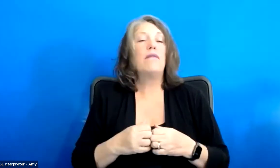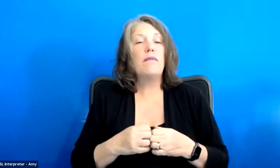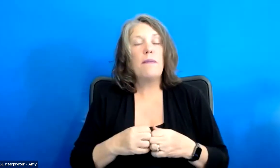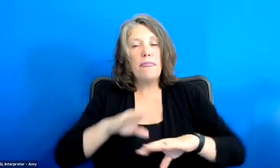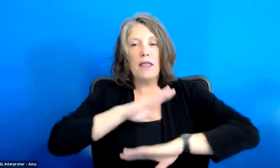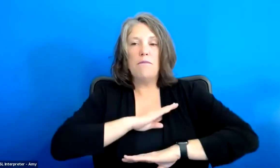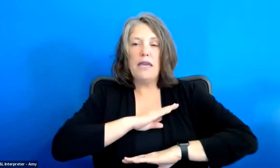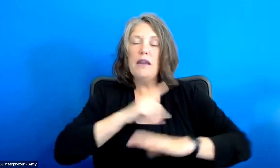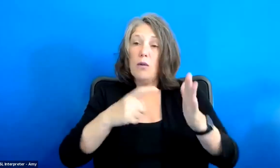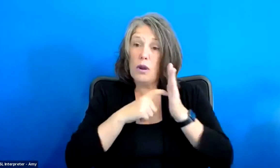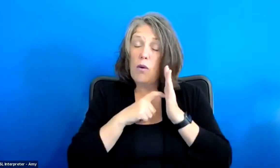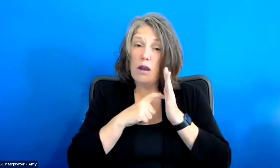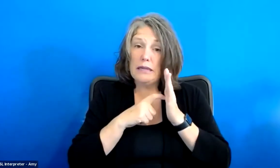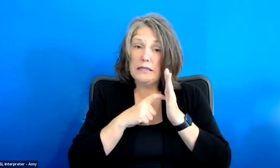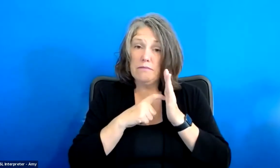meet the requirement?